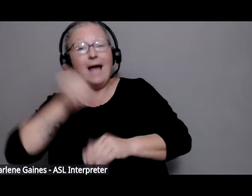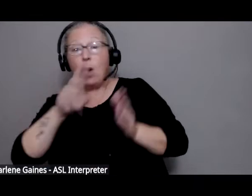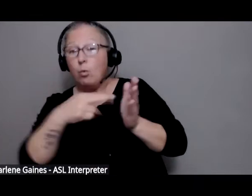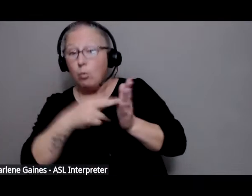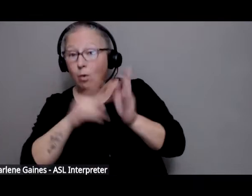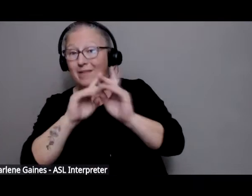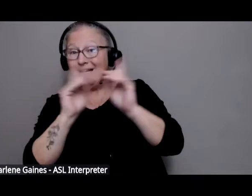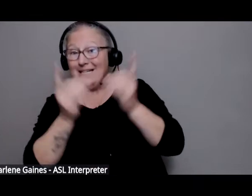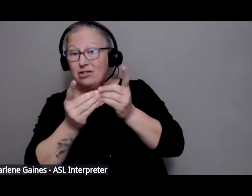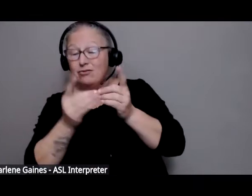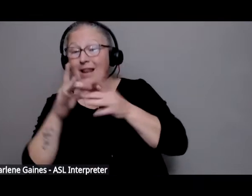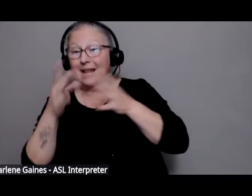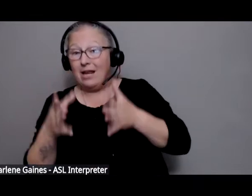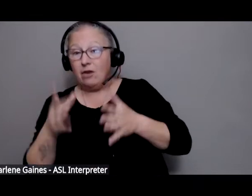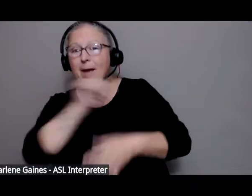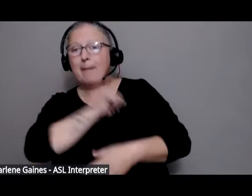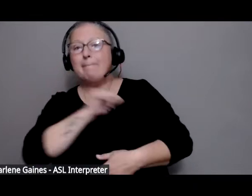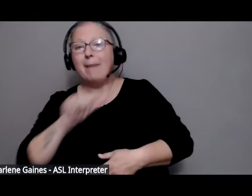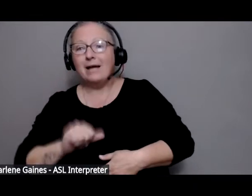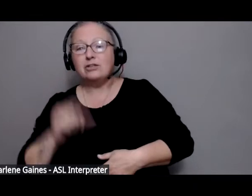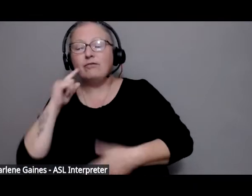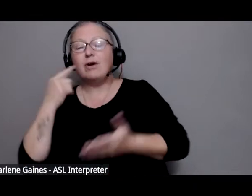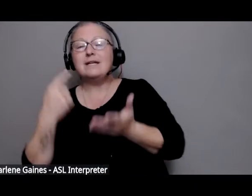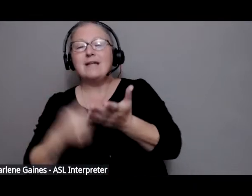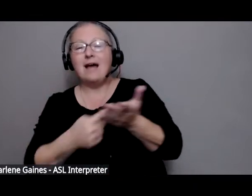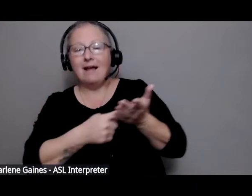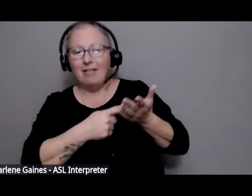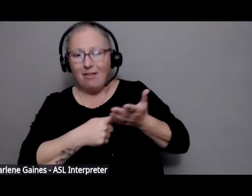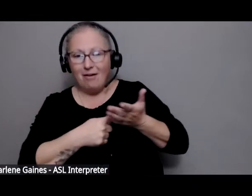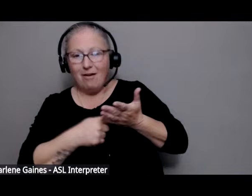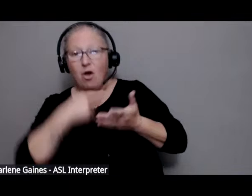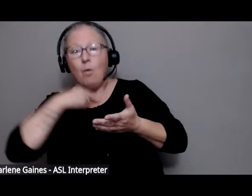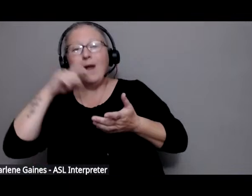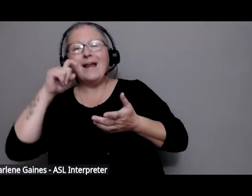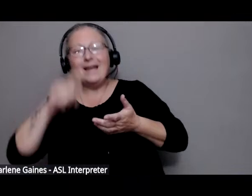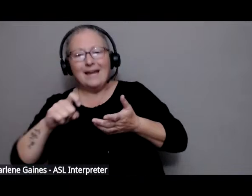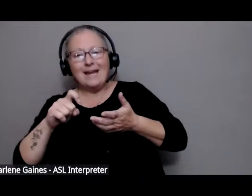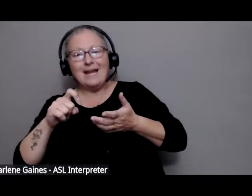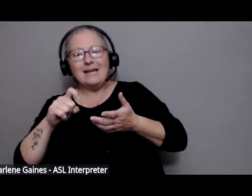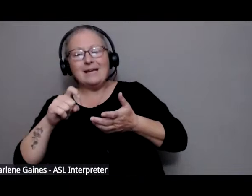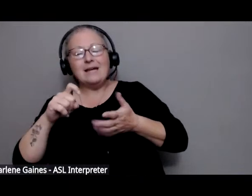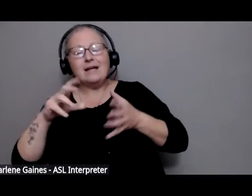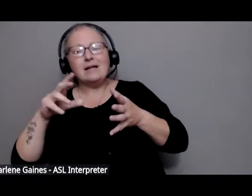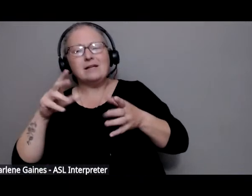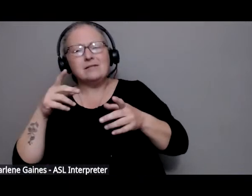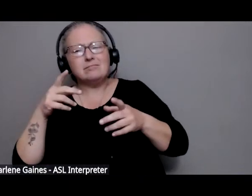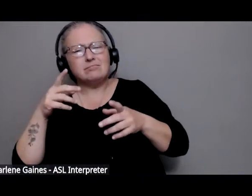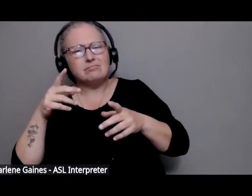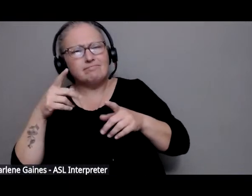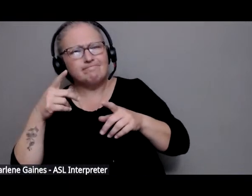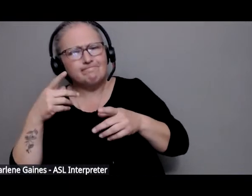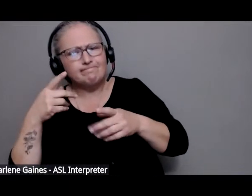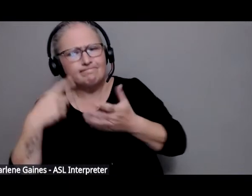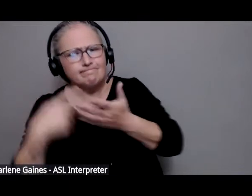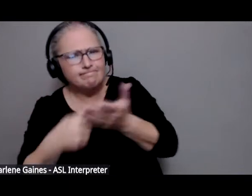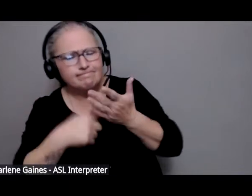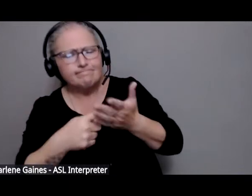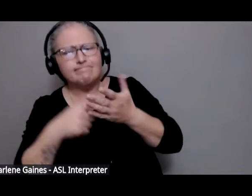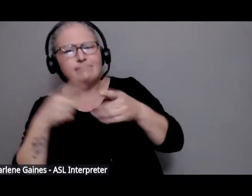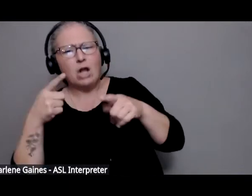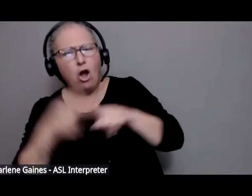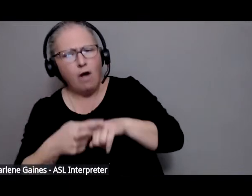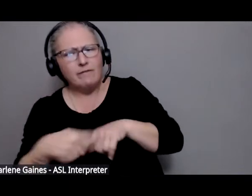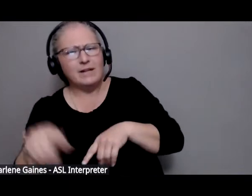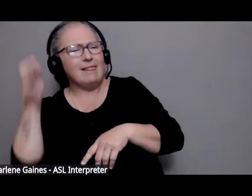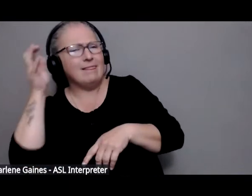are to be ambassadors of dialogue, that we need to lean into conflict, lean into dialogue, be listeners,